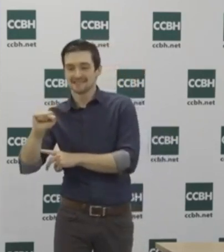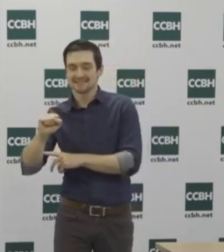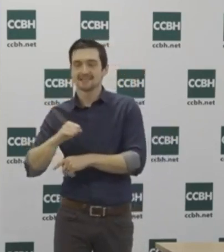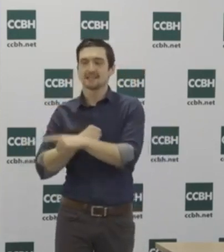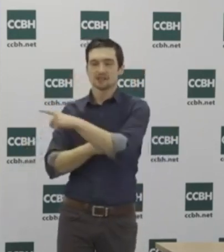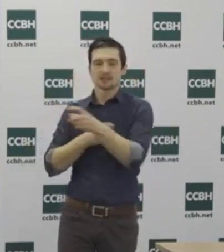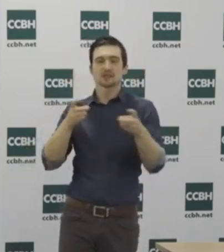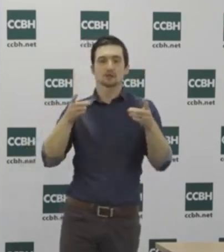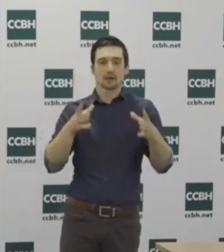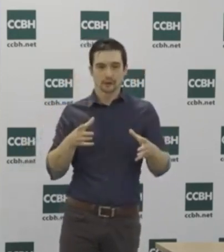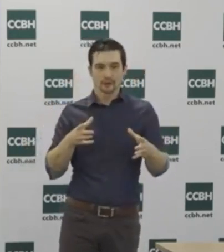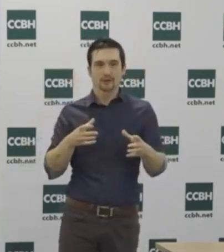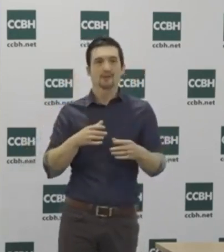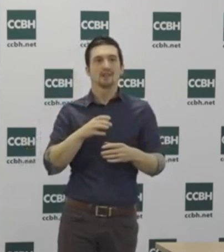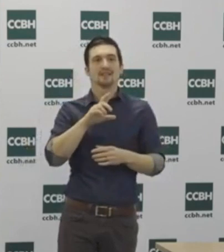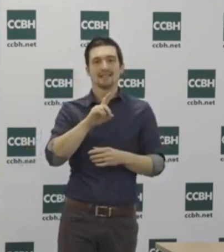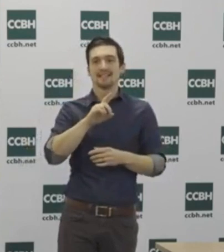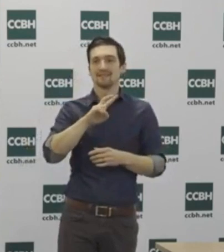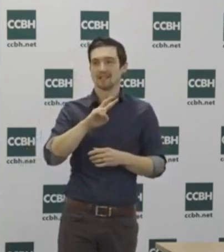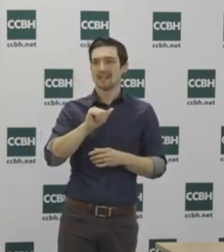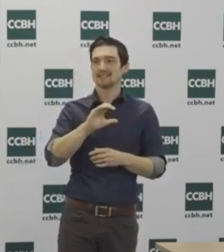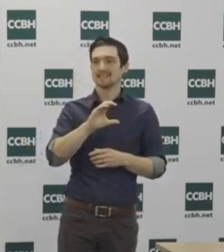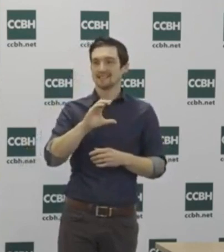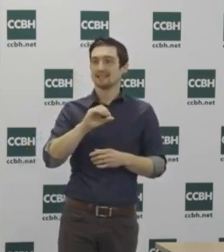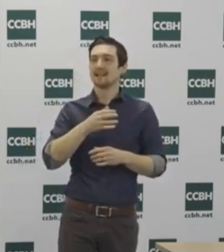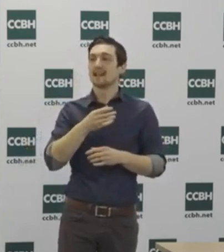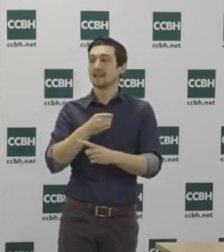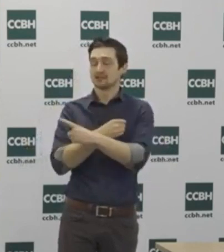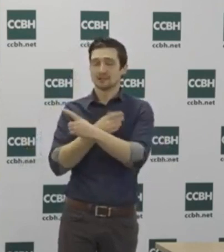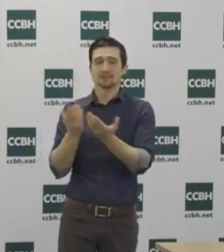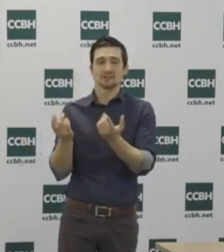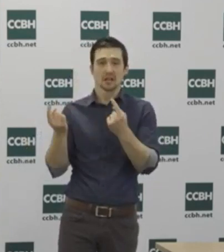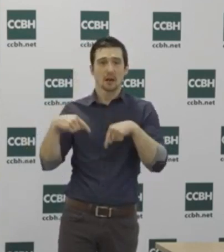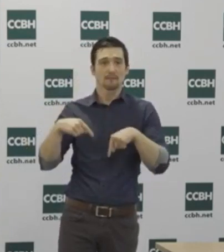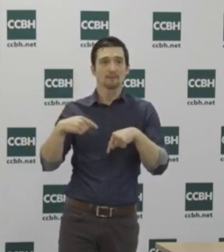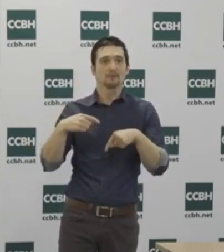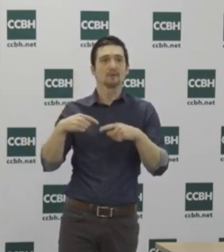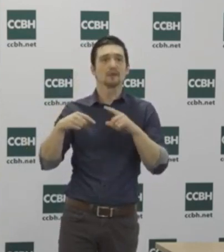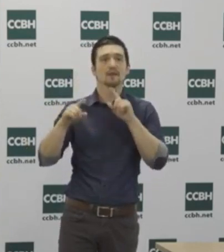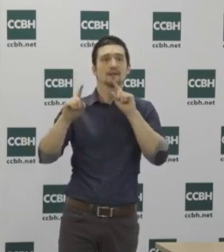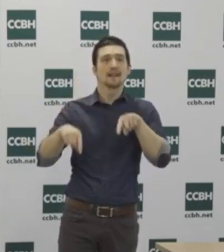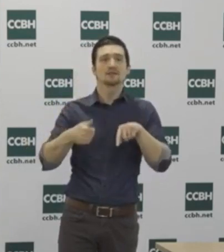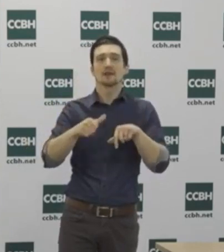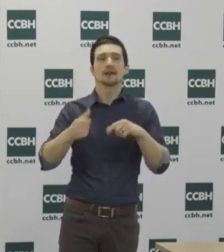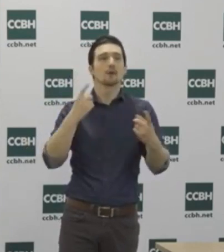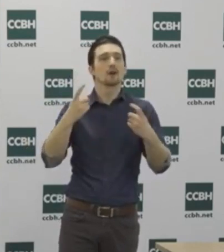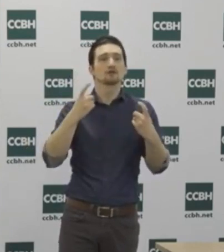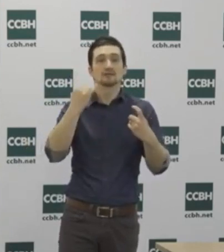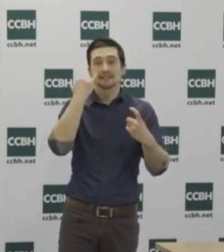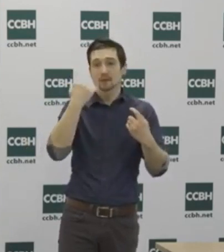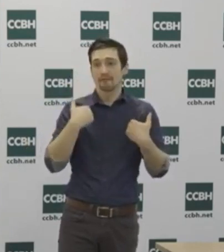the director of the DVCAC, and she's here to answer any questions that people might have when we're through.